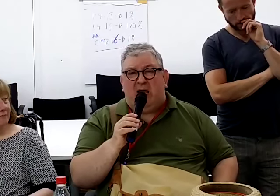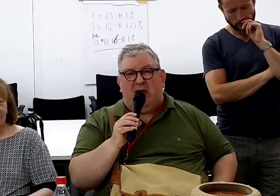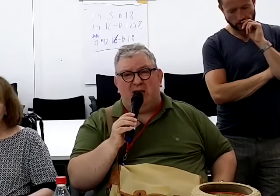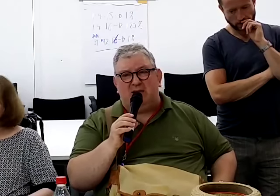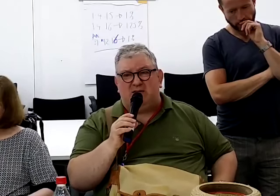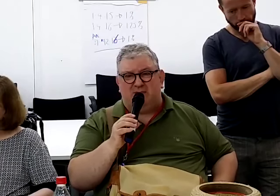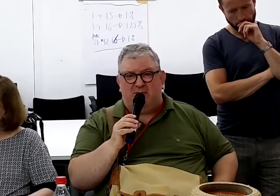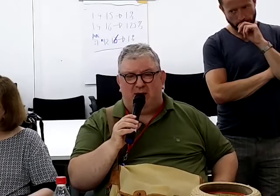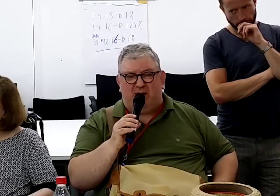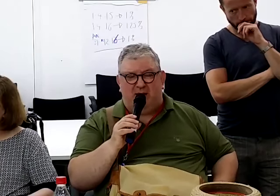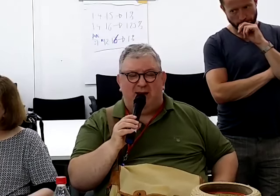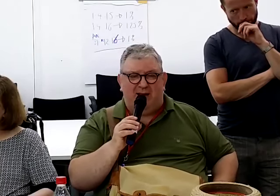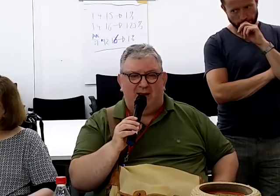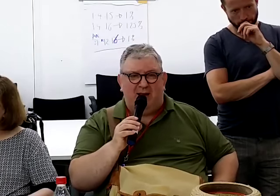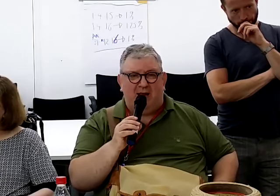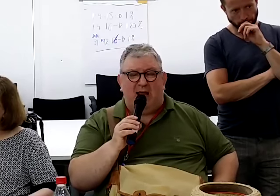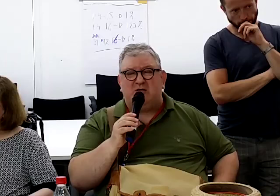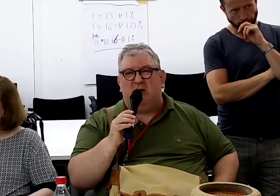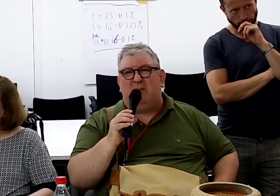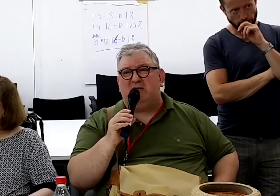us. And